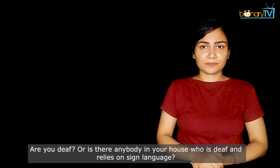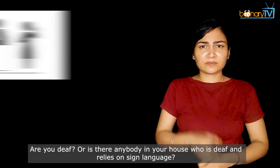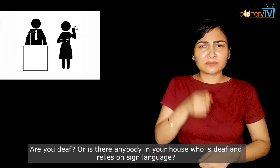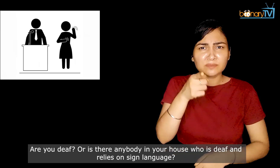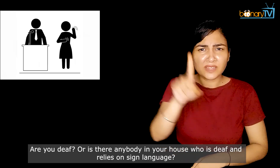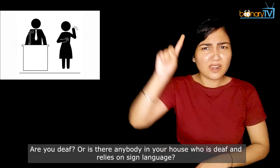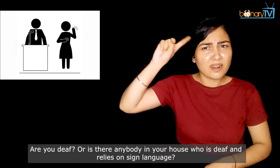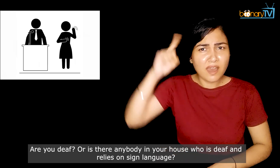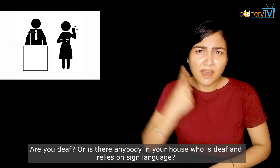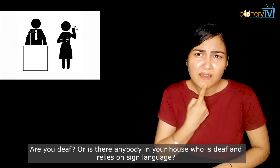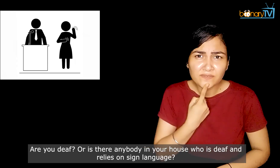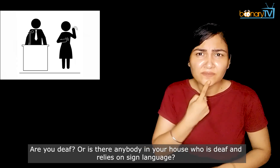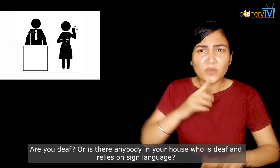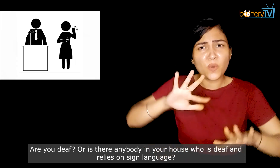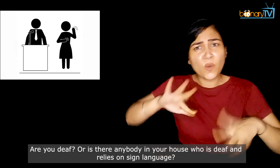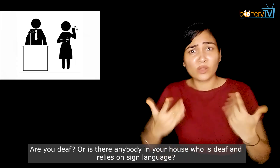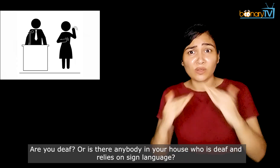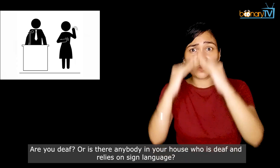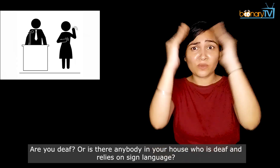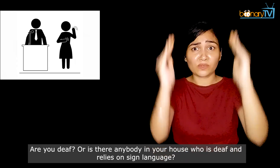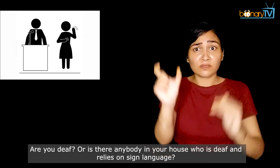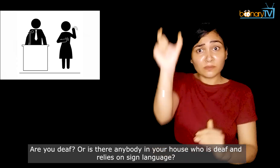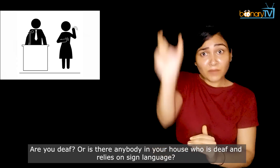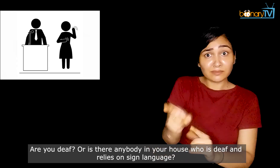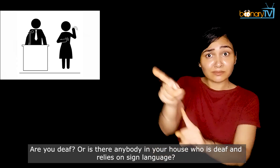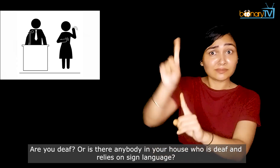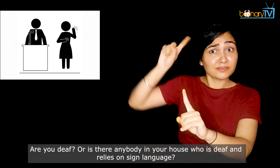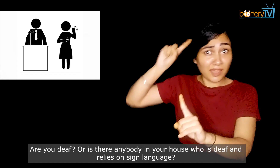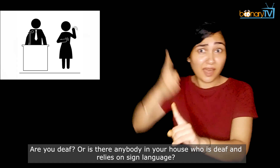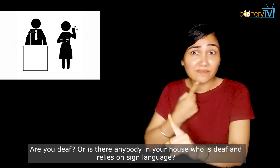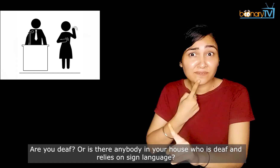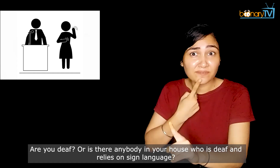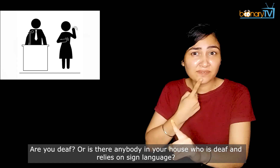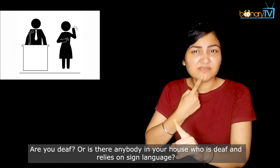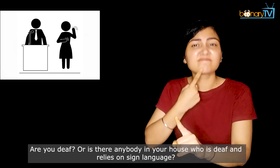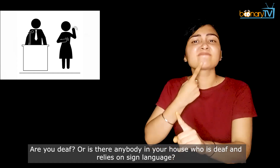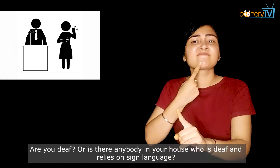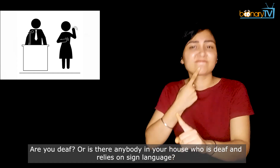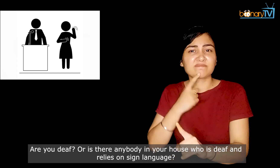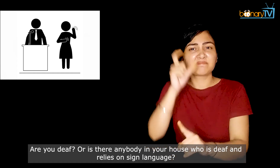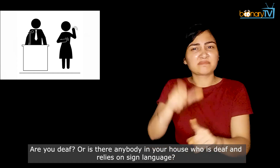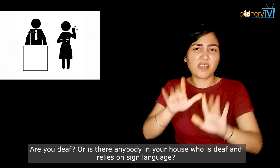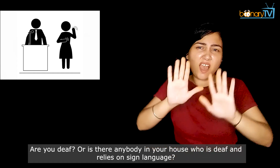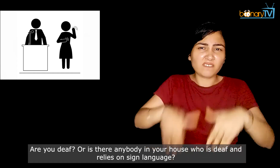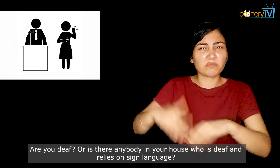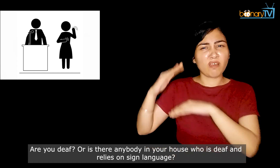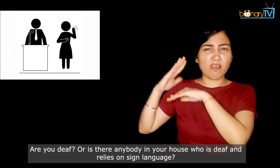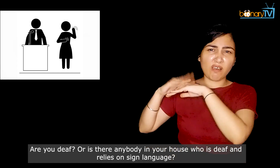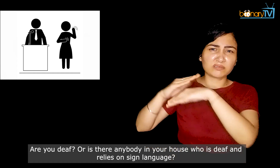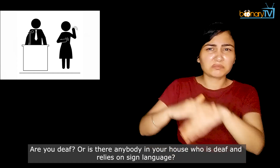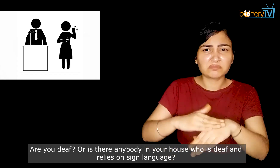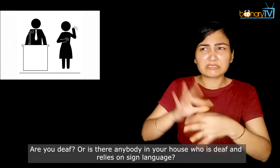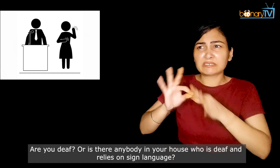Are you deaf? Or is there anybody in your house who is deaf and relies on sign